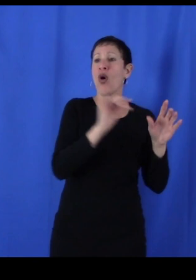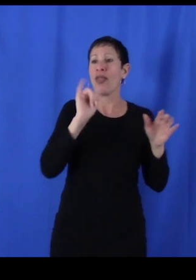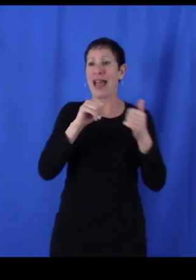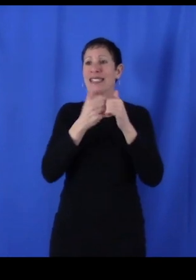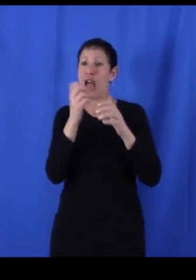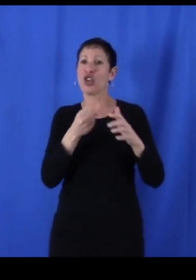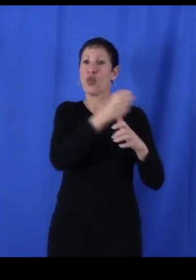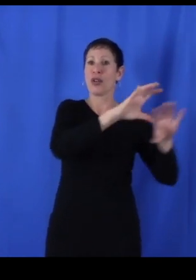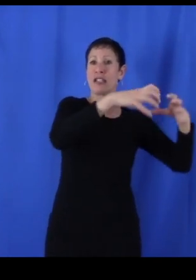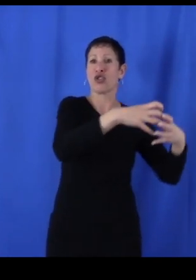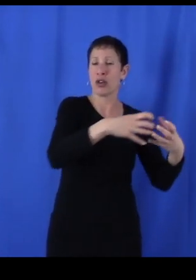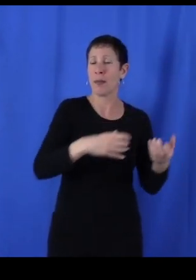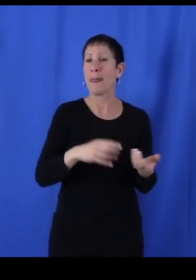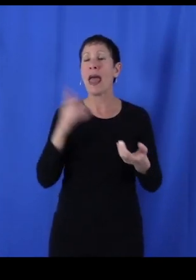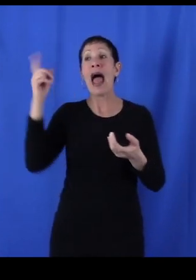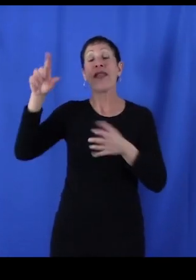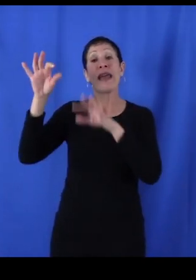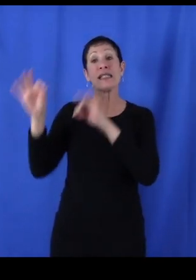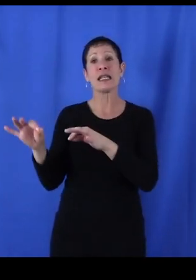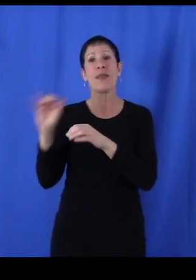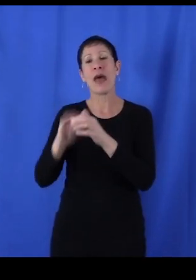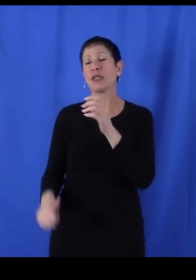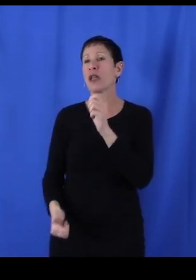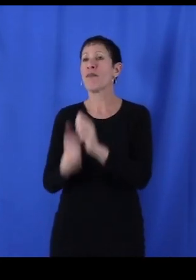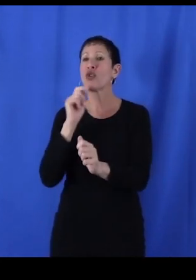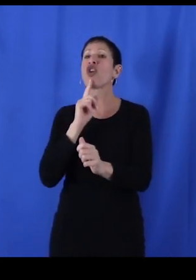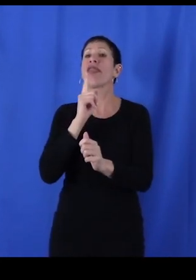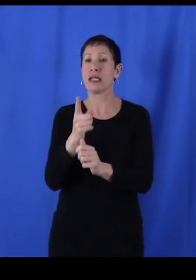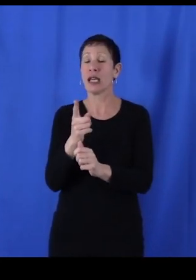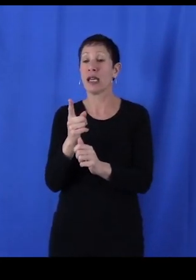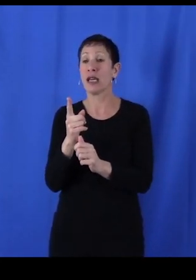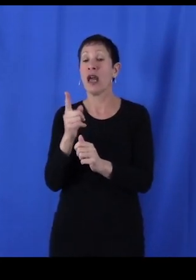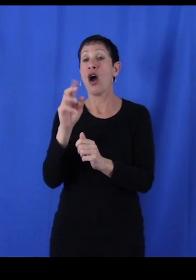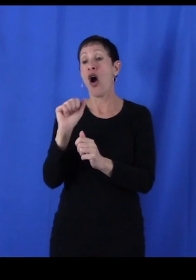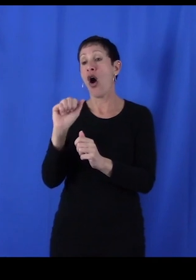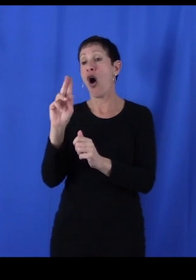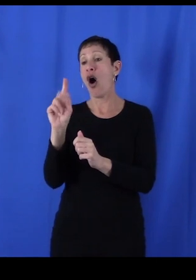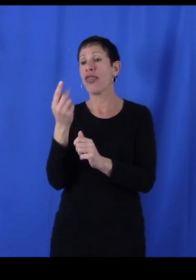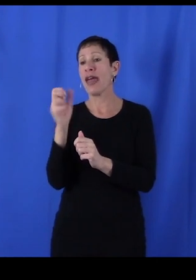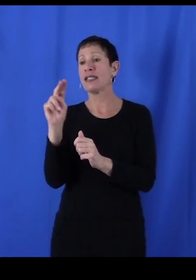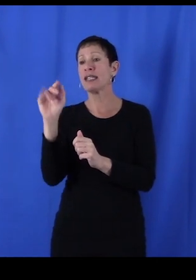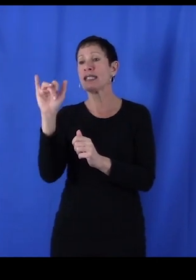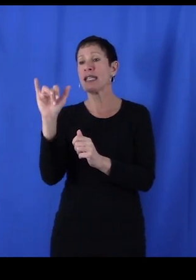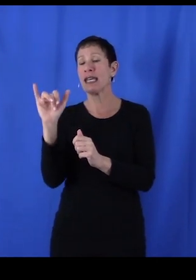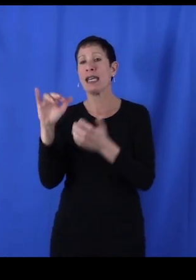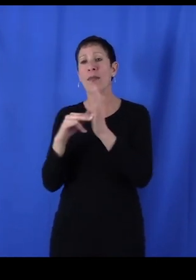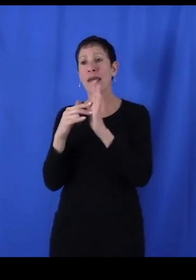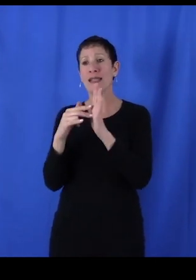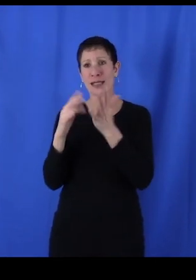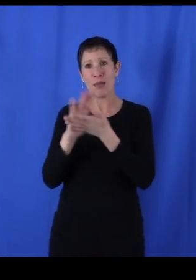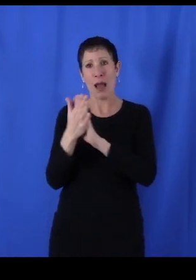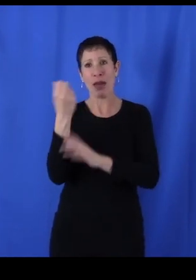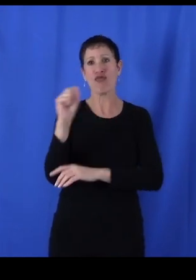clustered. Right? And this is what they deemed as the most authentic, where authenticity means, again,